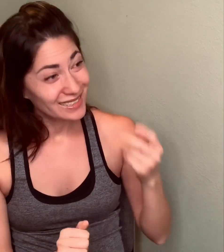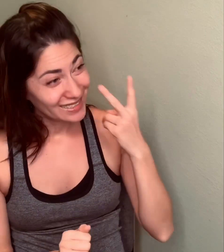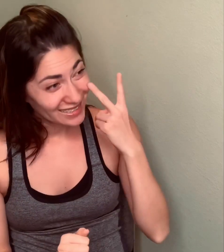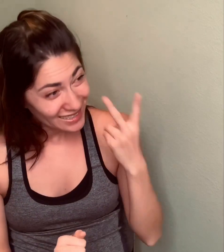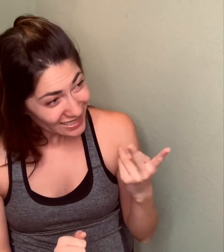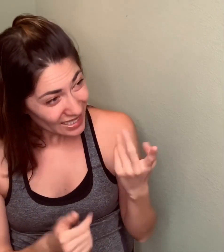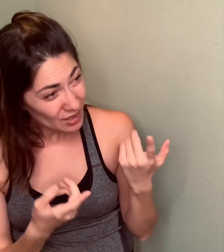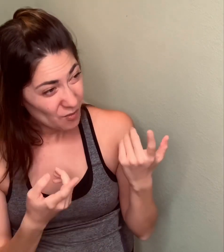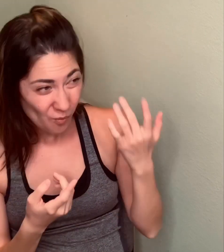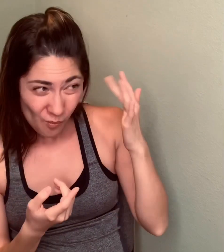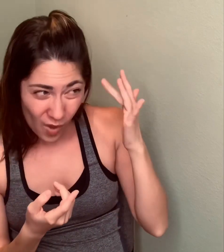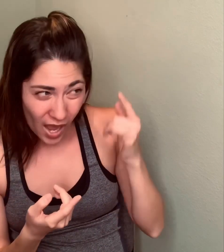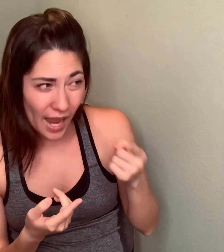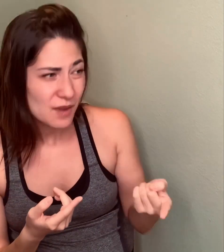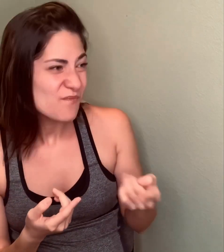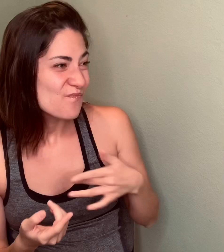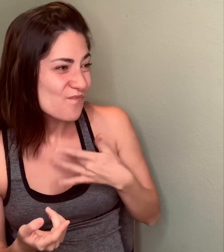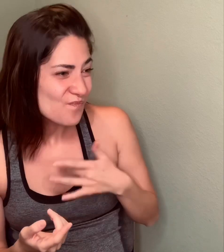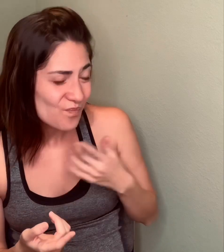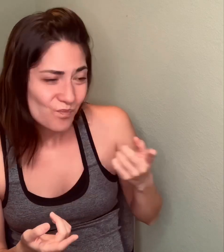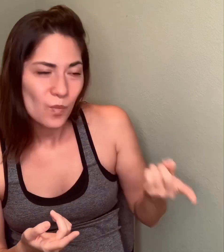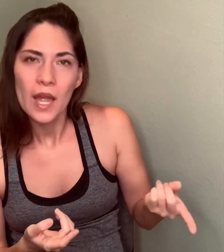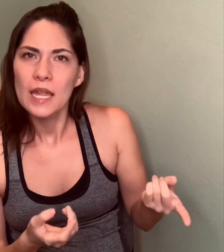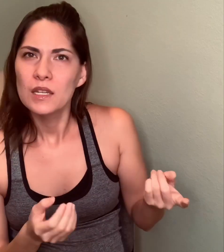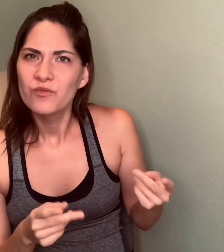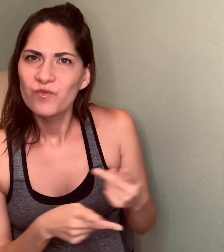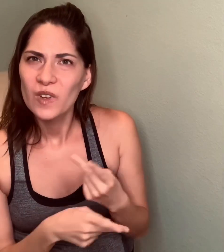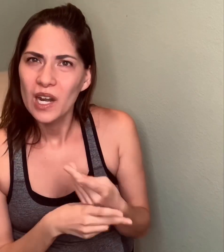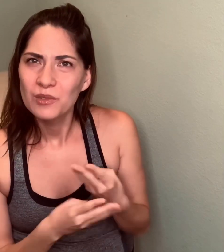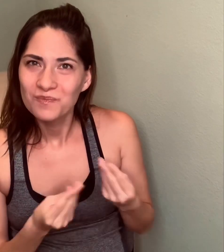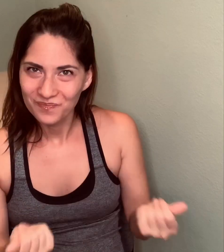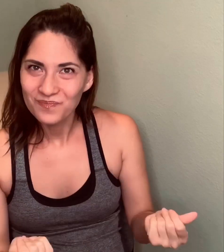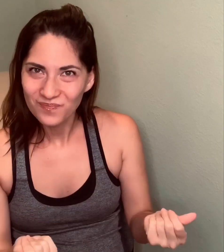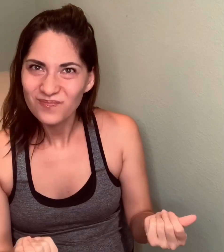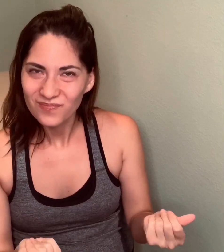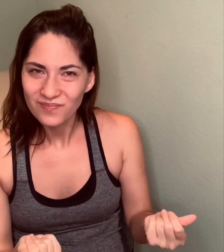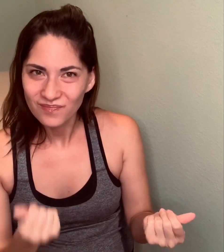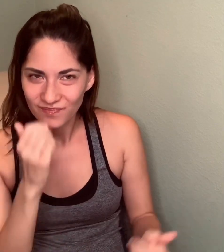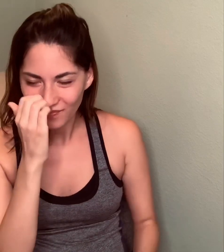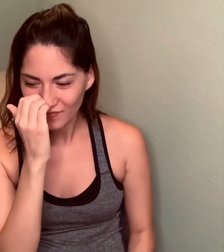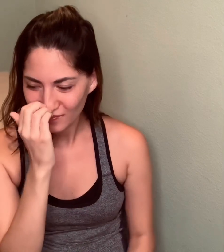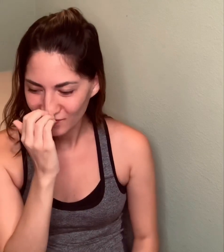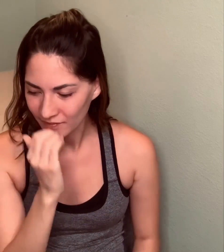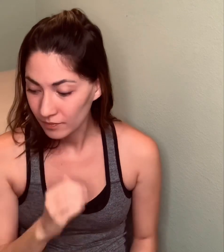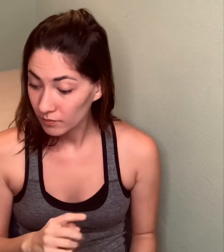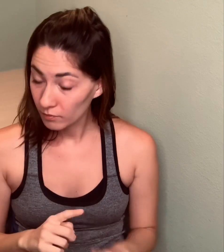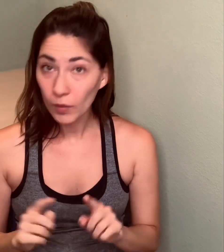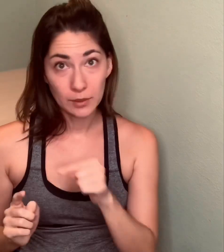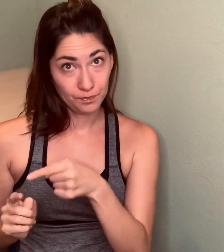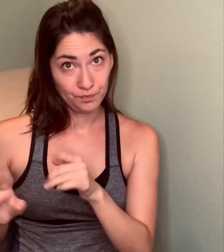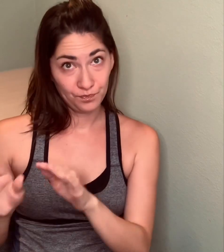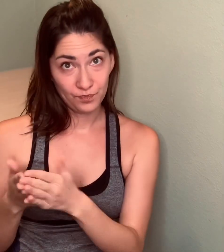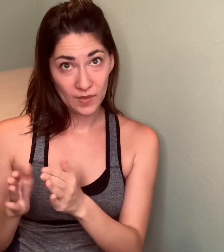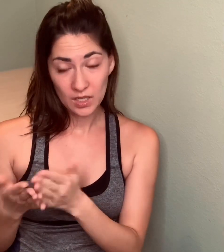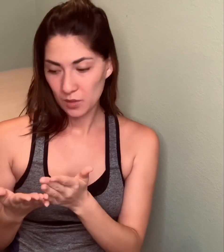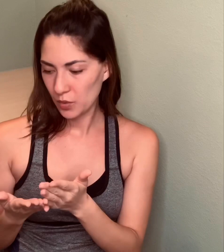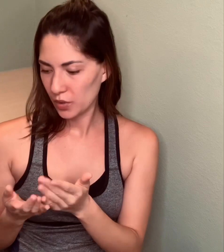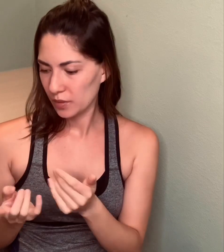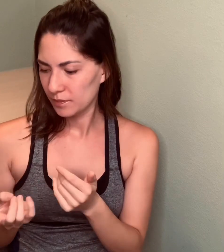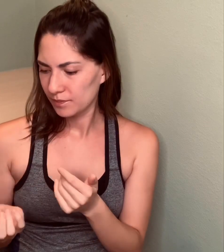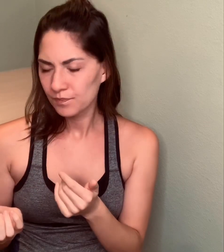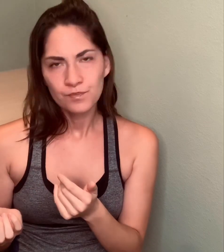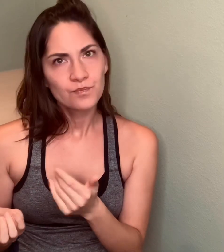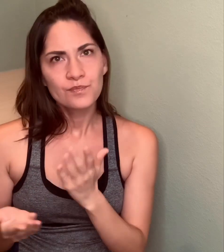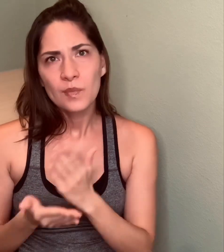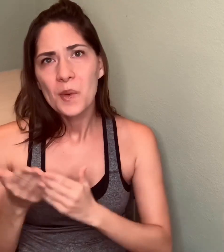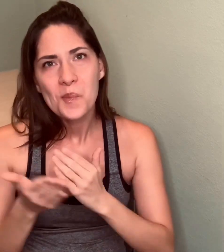feeling that way. But it also reminded me, there's parts where it shows little pictures of they're sharing with their